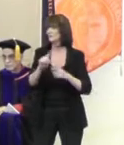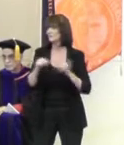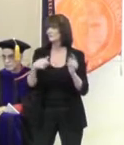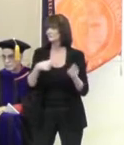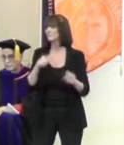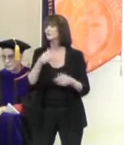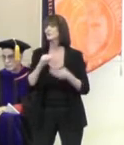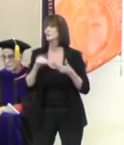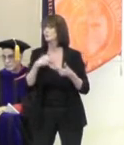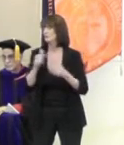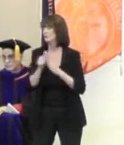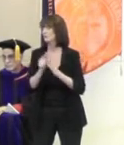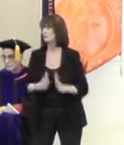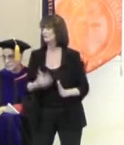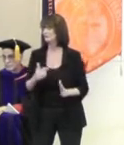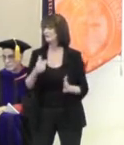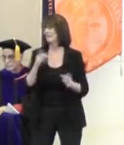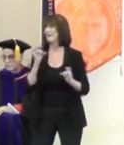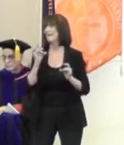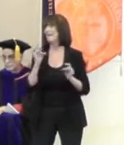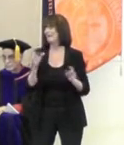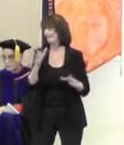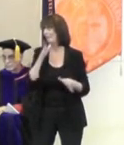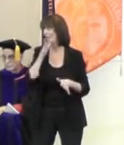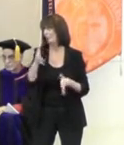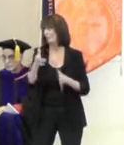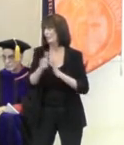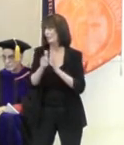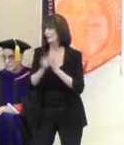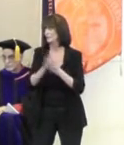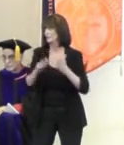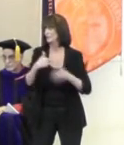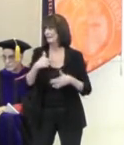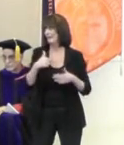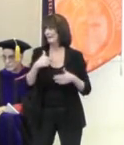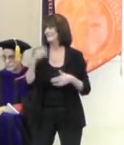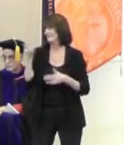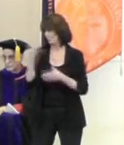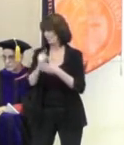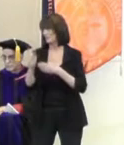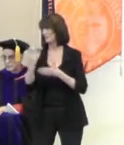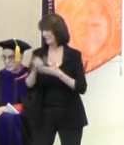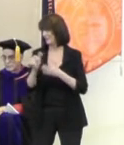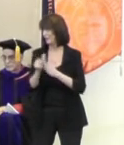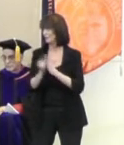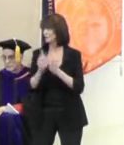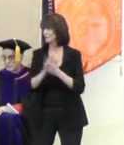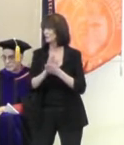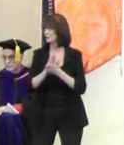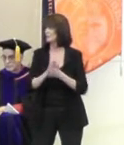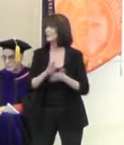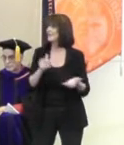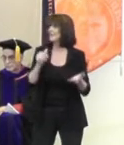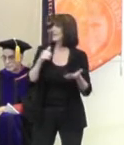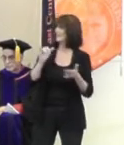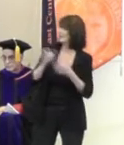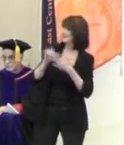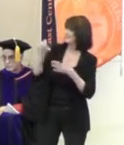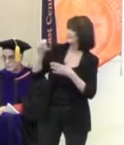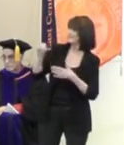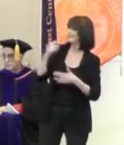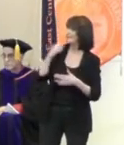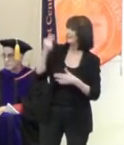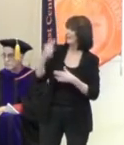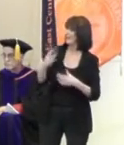hated law school. It lasted 6 weeks. And the dean said, just think, half of our students won't be here at the end of the semester. And I